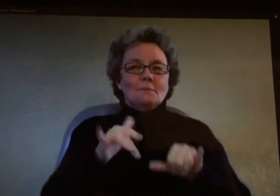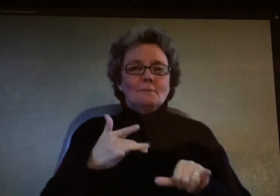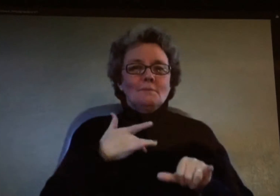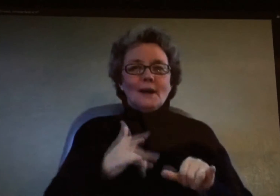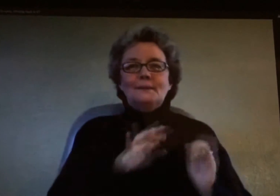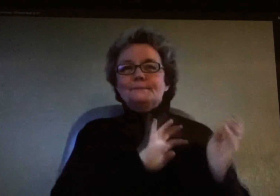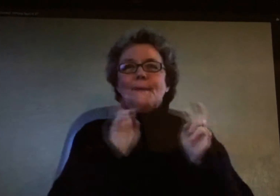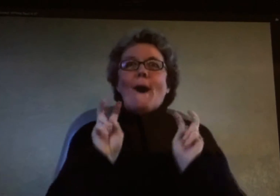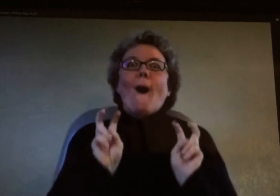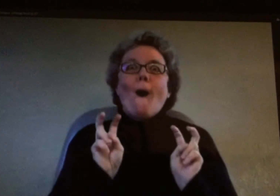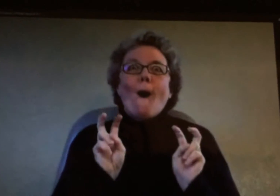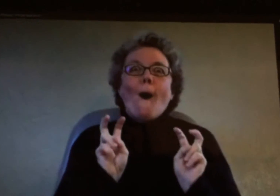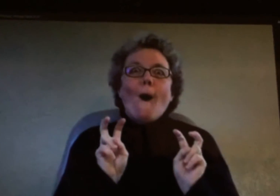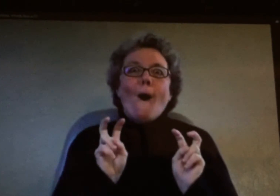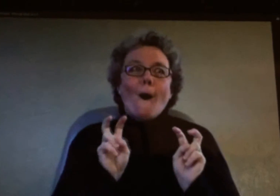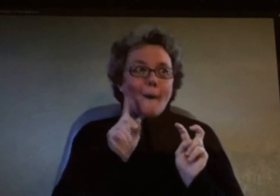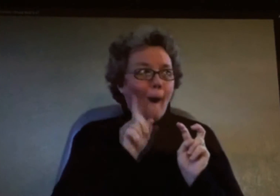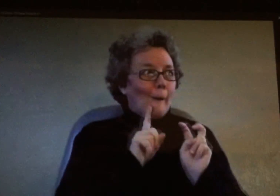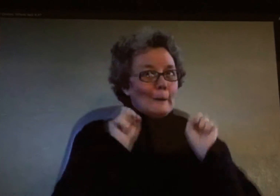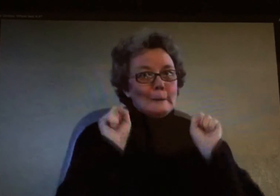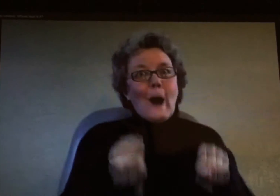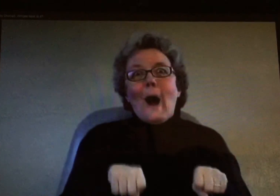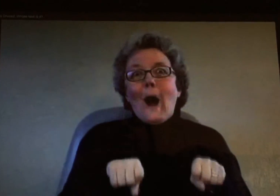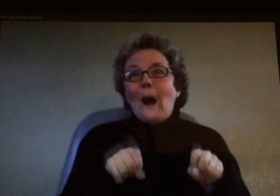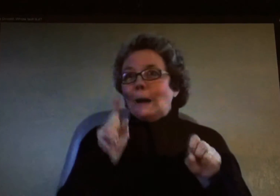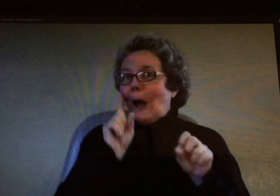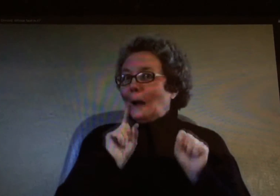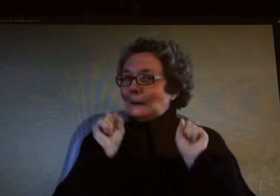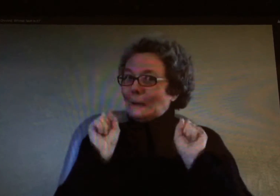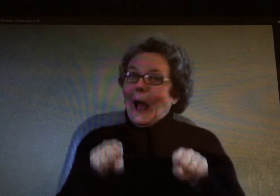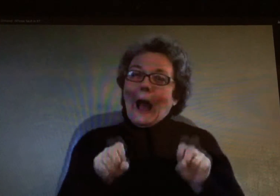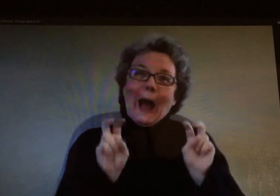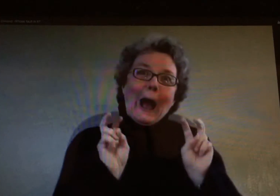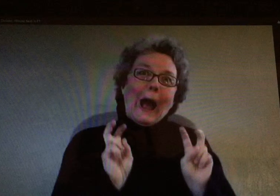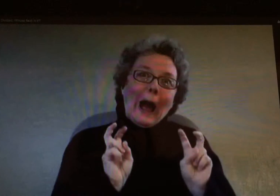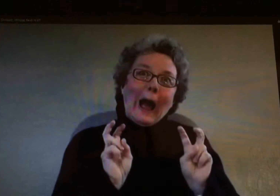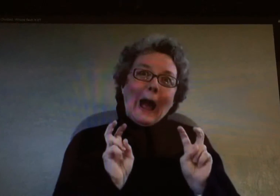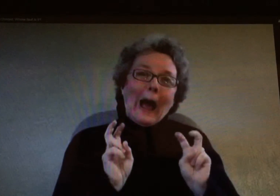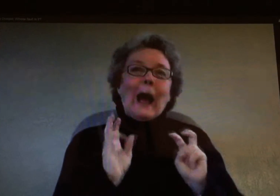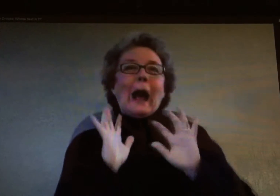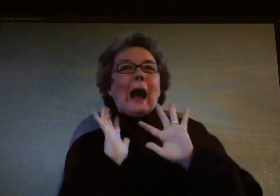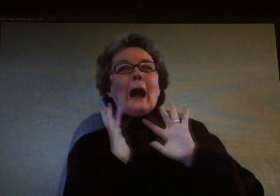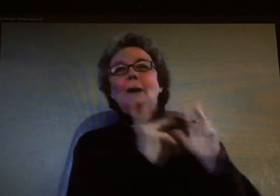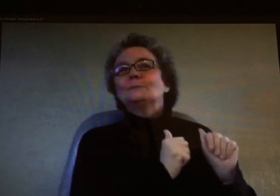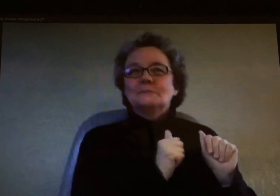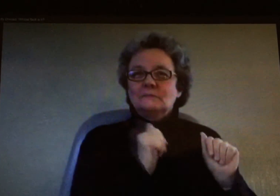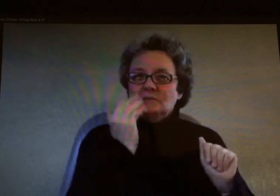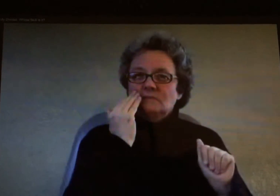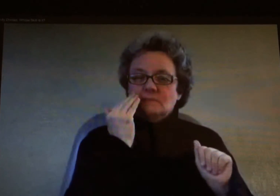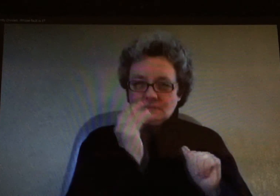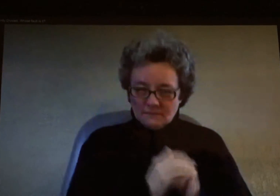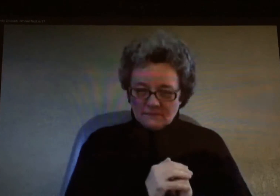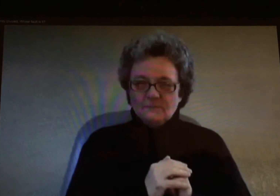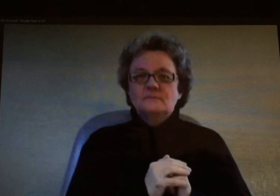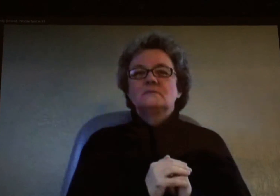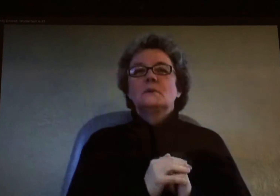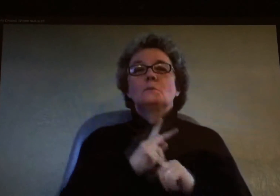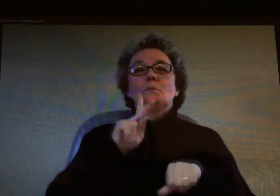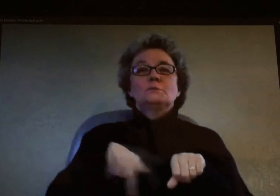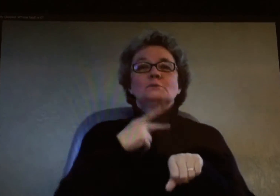That particular day, the English class had a visitor. A visitor that came in, had this attitude of, oh, deaf can,